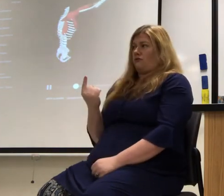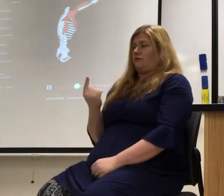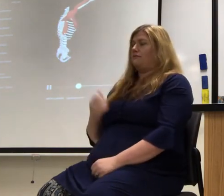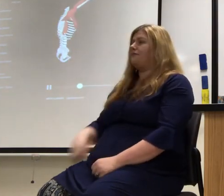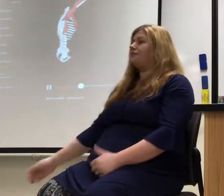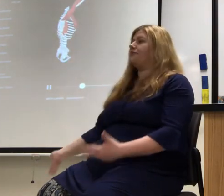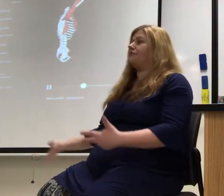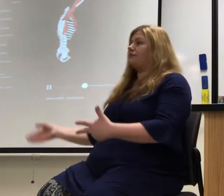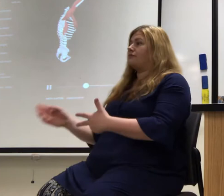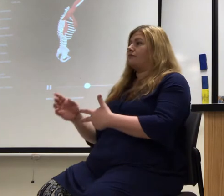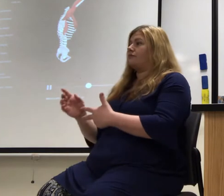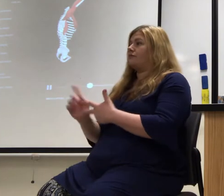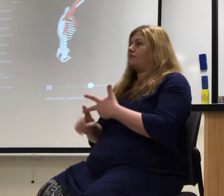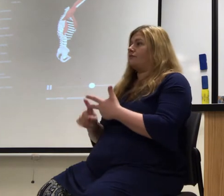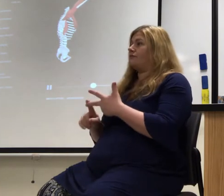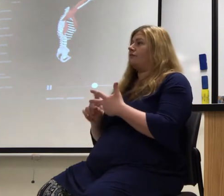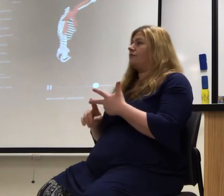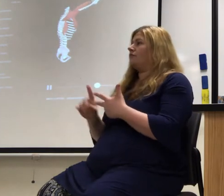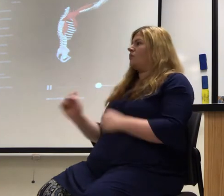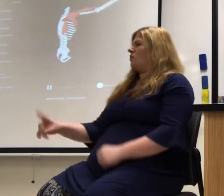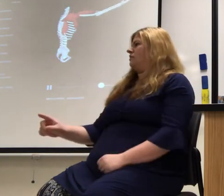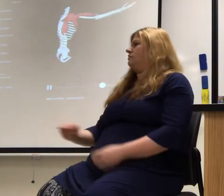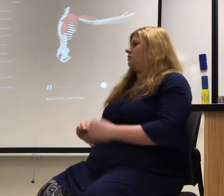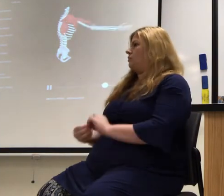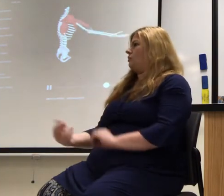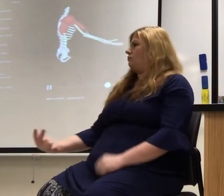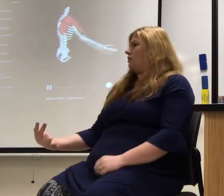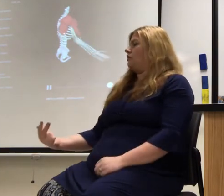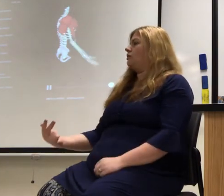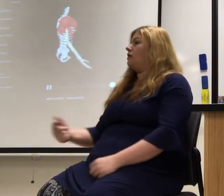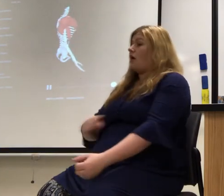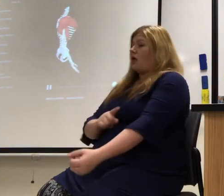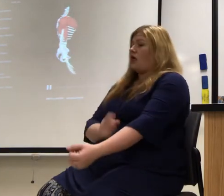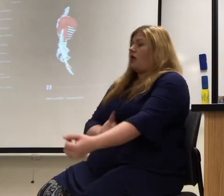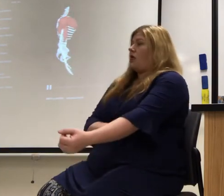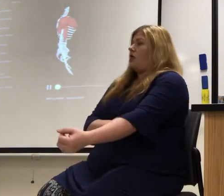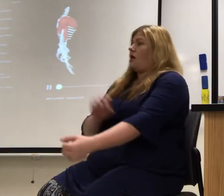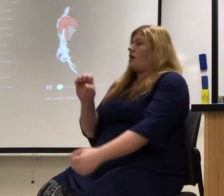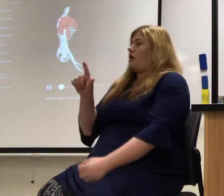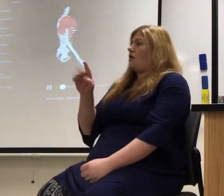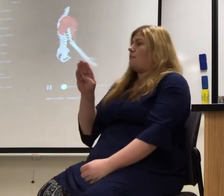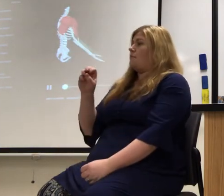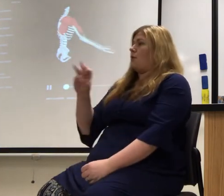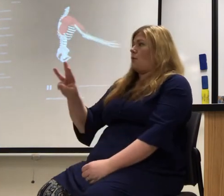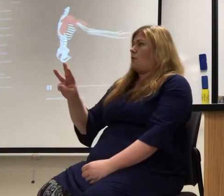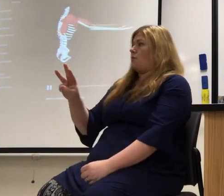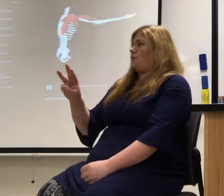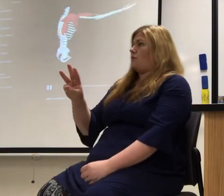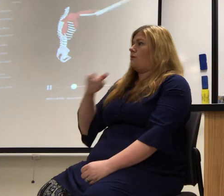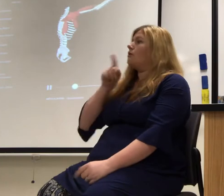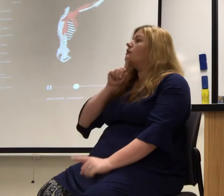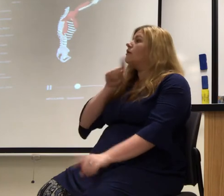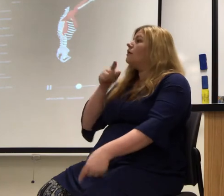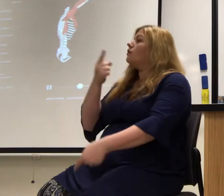only. Which one can only flex elbow? Well, the correct answer was